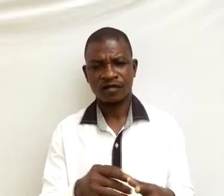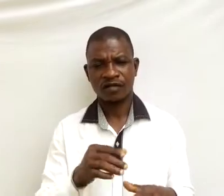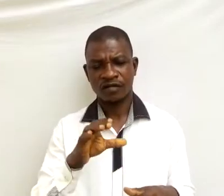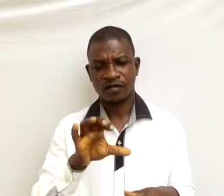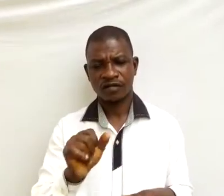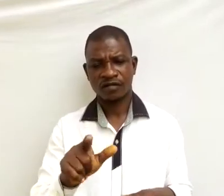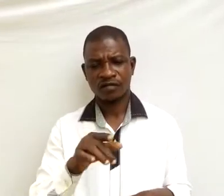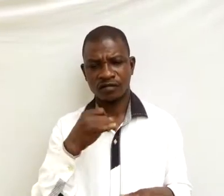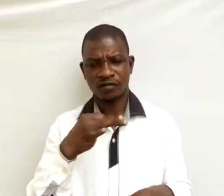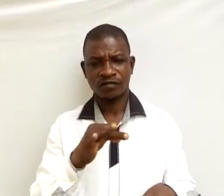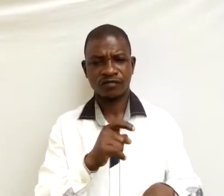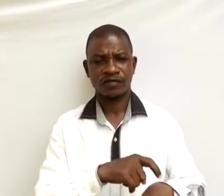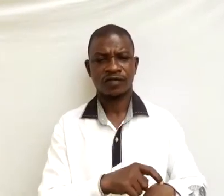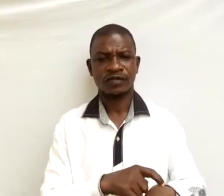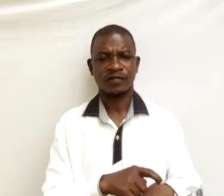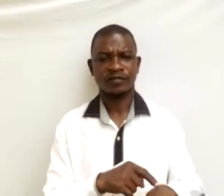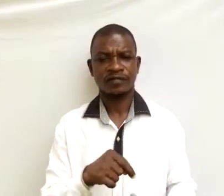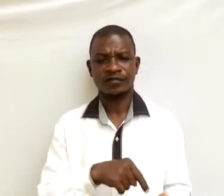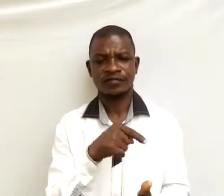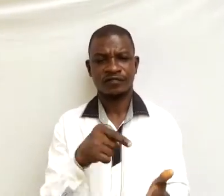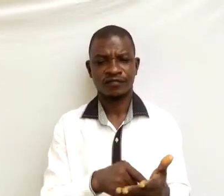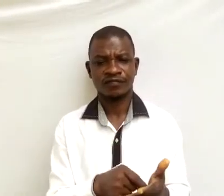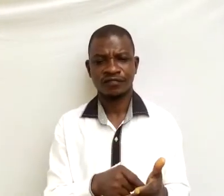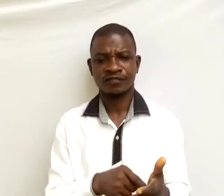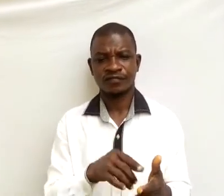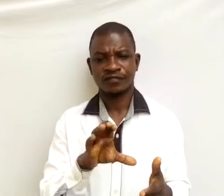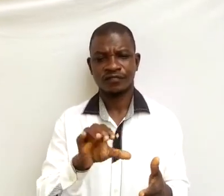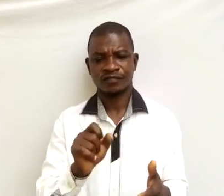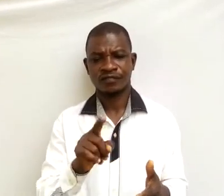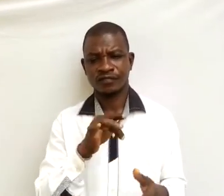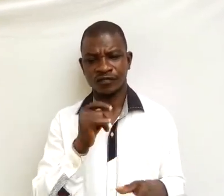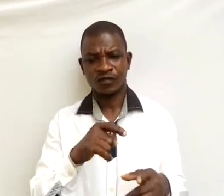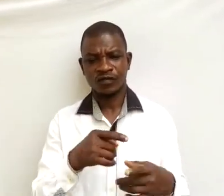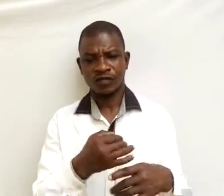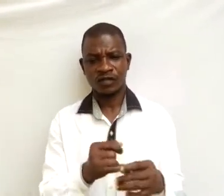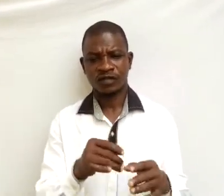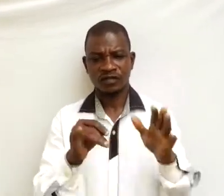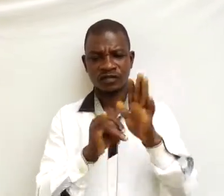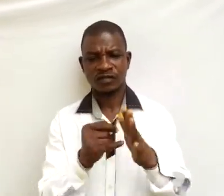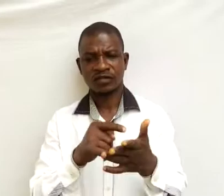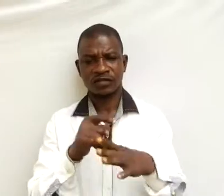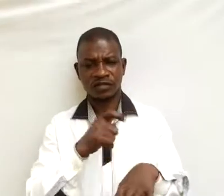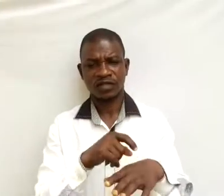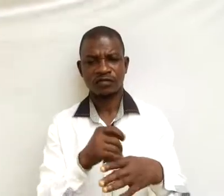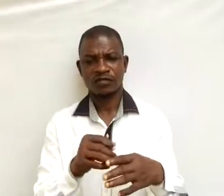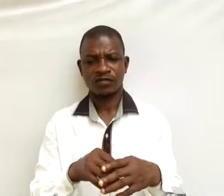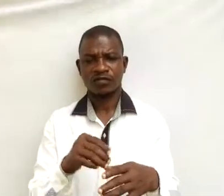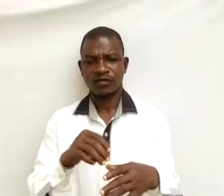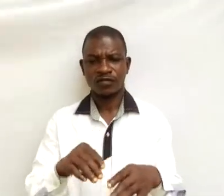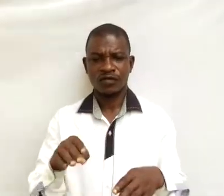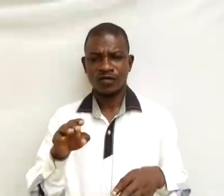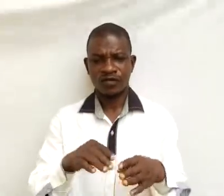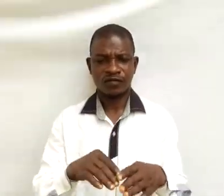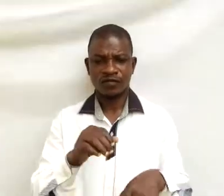time. This clause indicates the time of an action. It answers the question